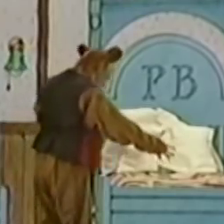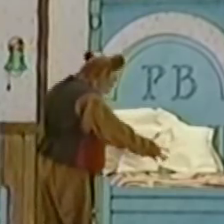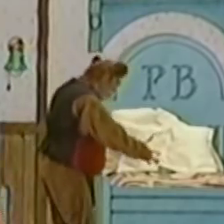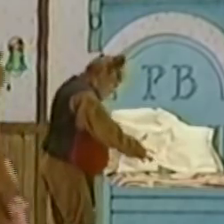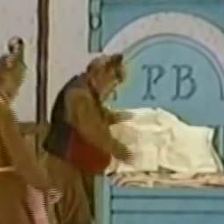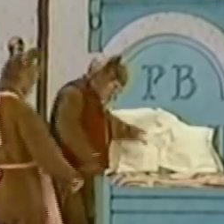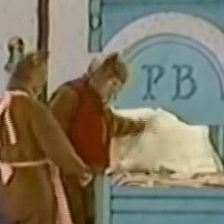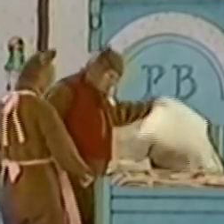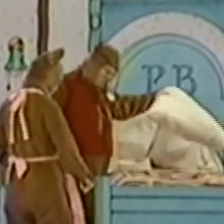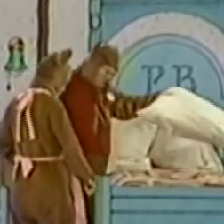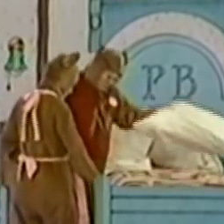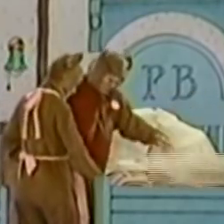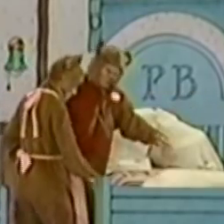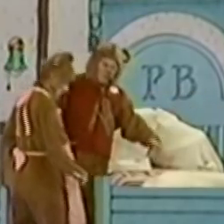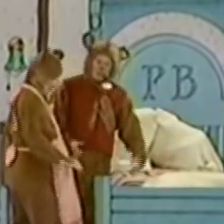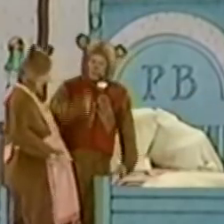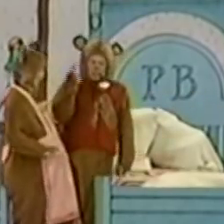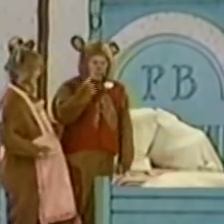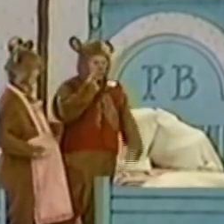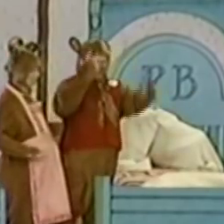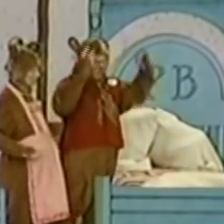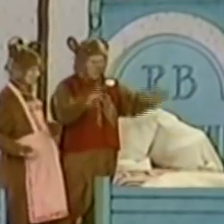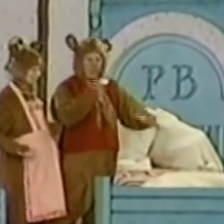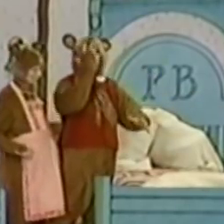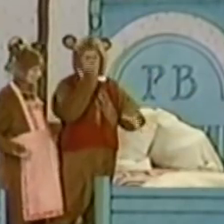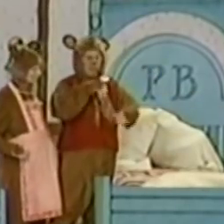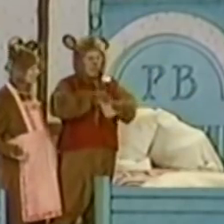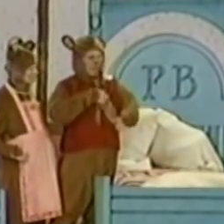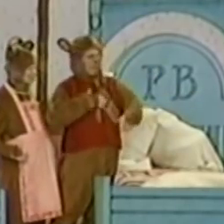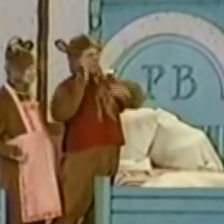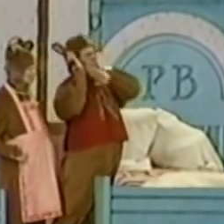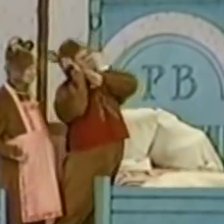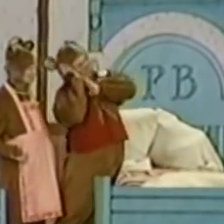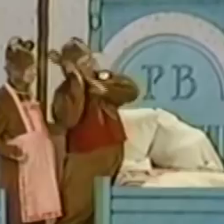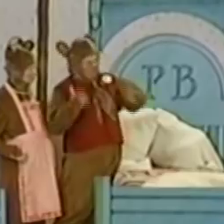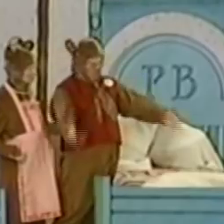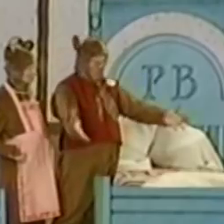Papa Bear looked at his great big bed and said, Someone has been sleeping in my bed.